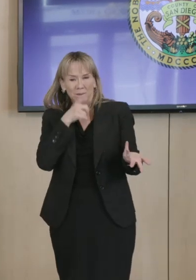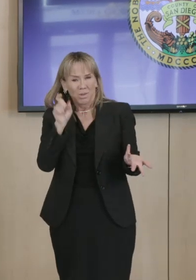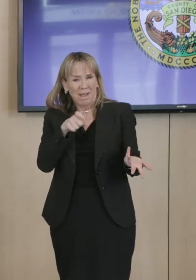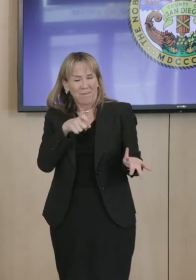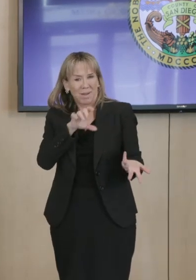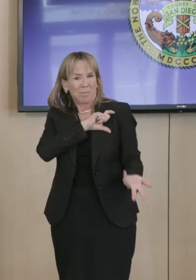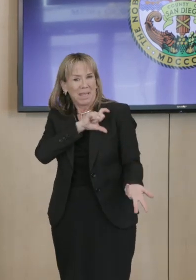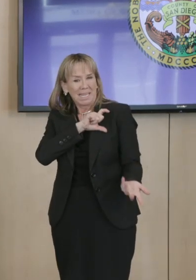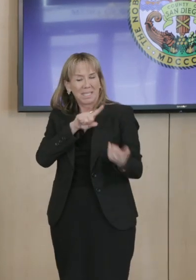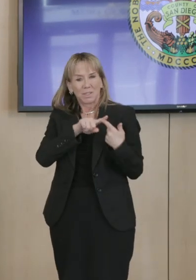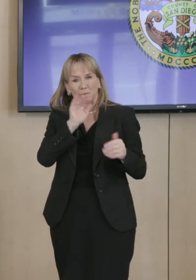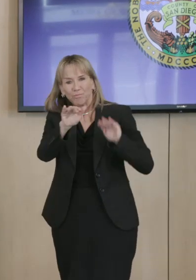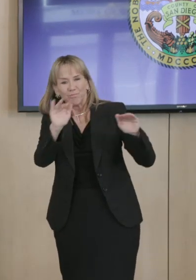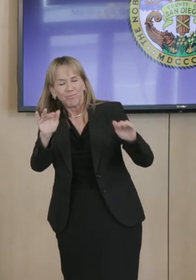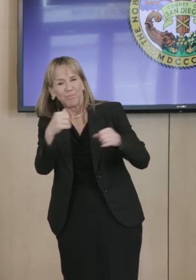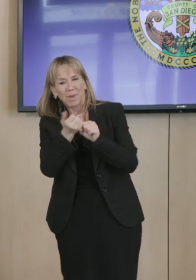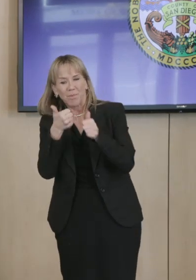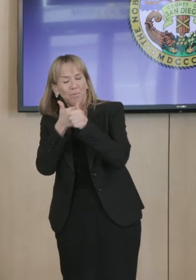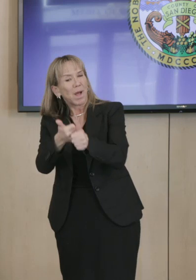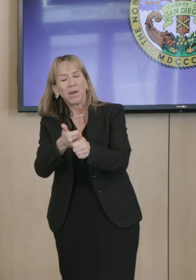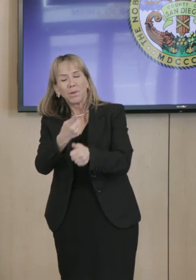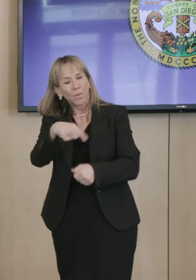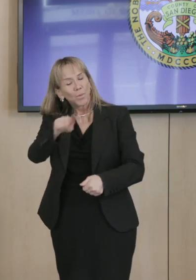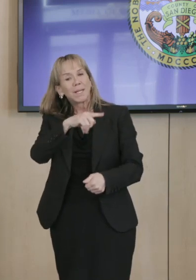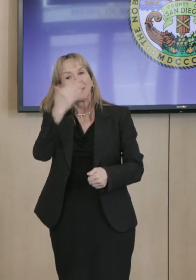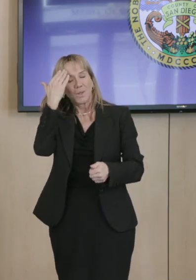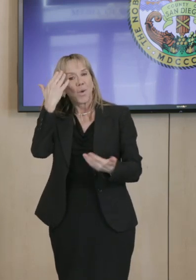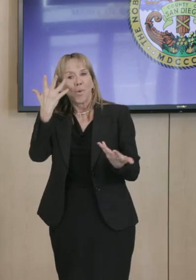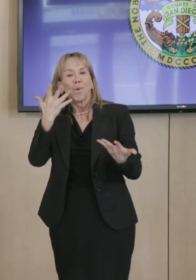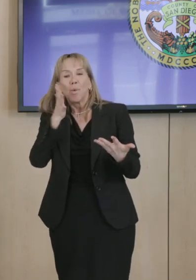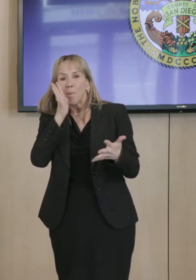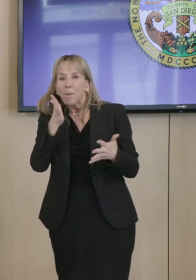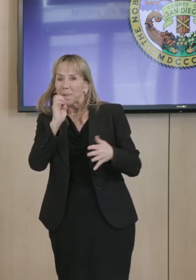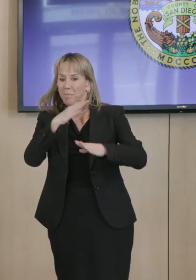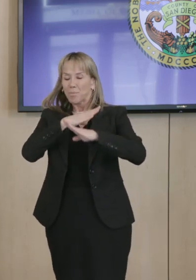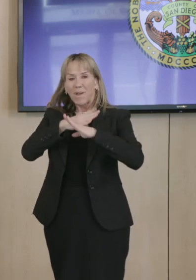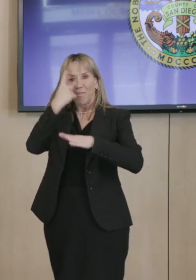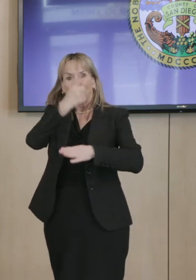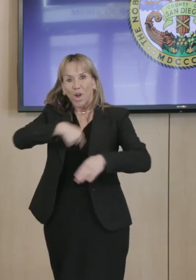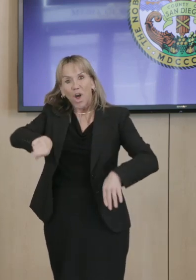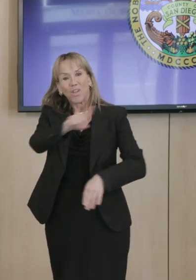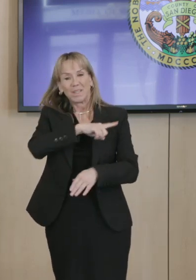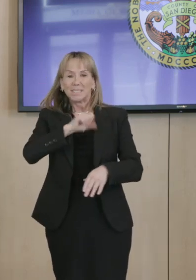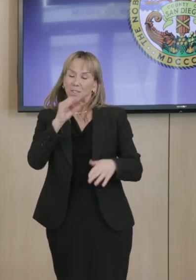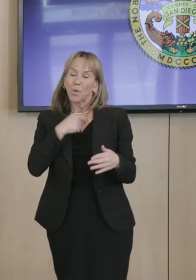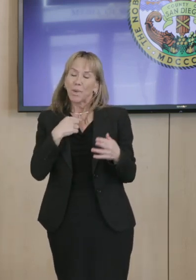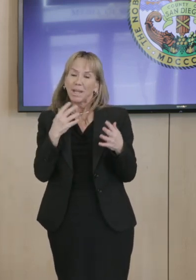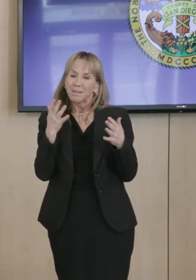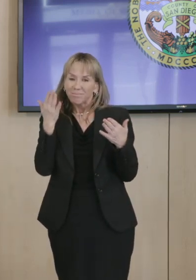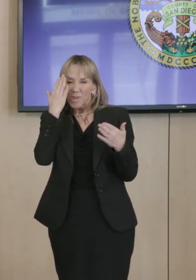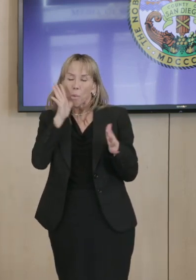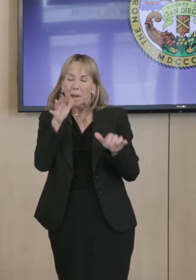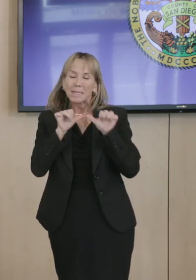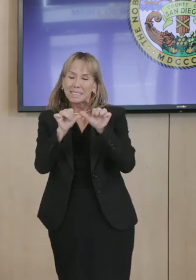things that are in your own best interest. And so we're hopeful that we can continue to get widespread cooperation from the public. Thank you.